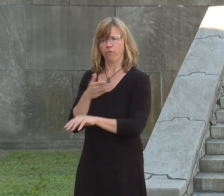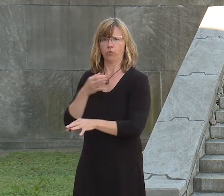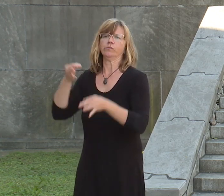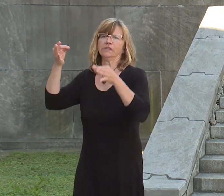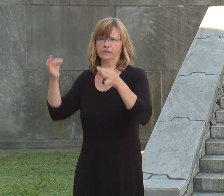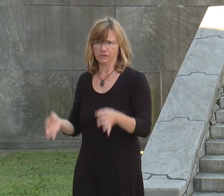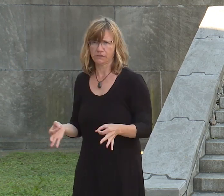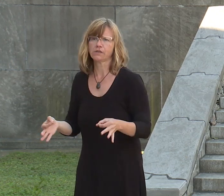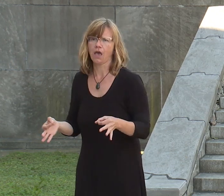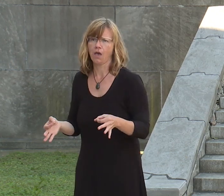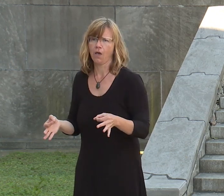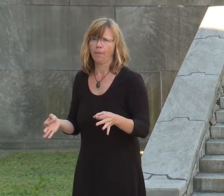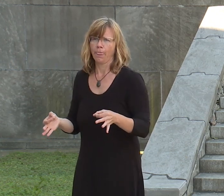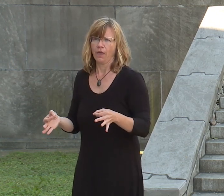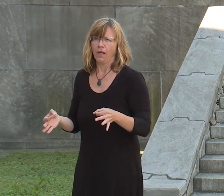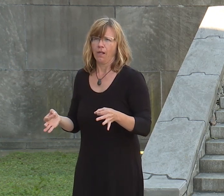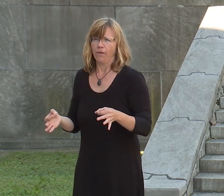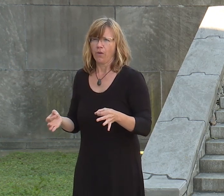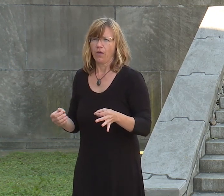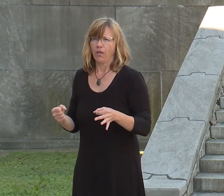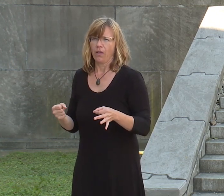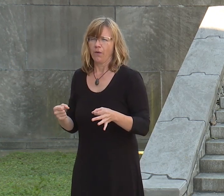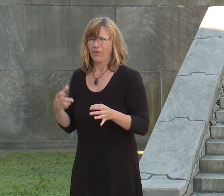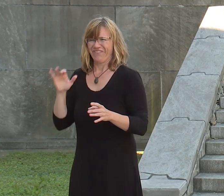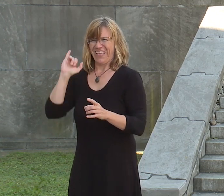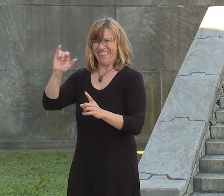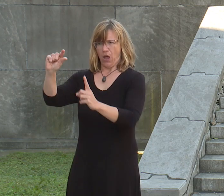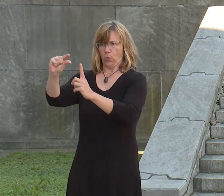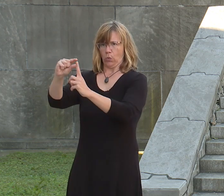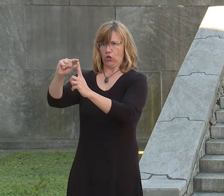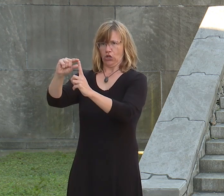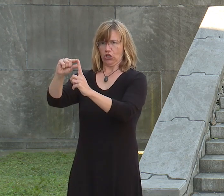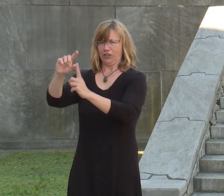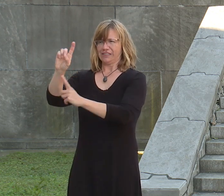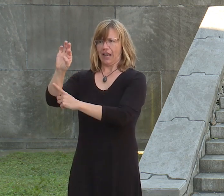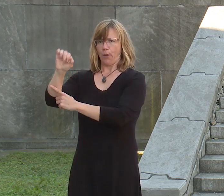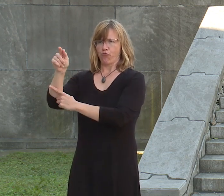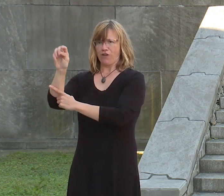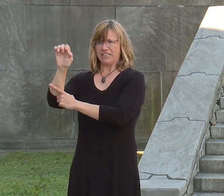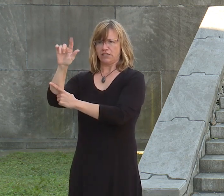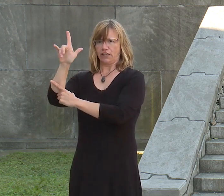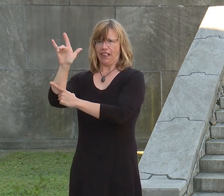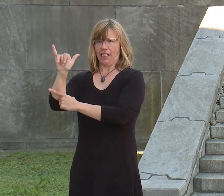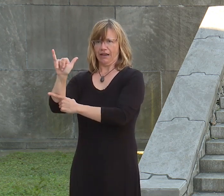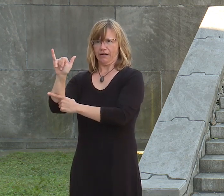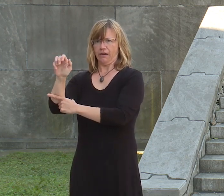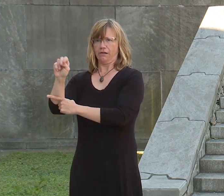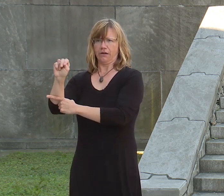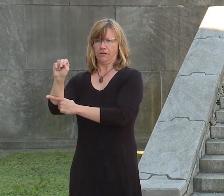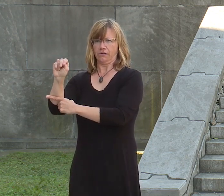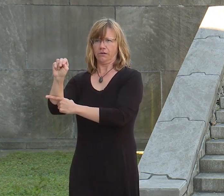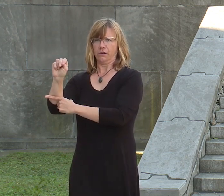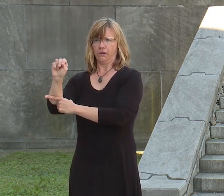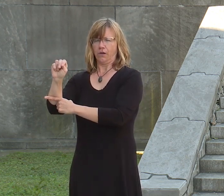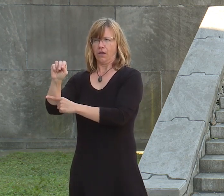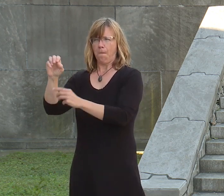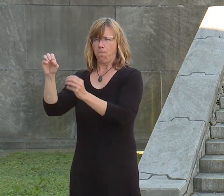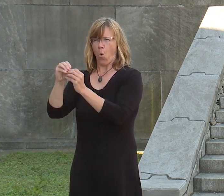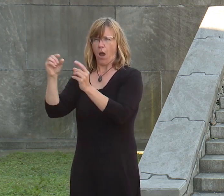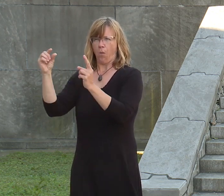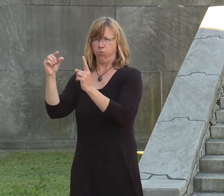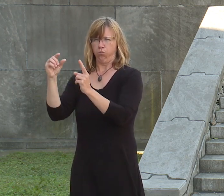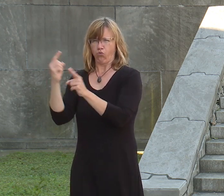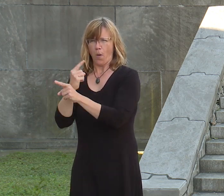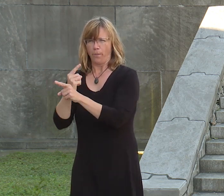appropriate term to describe what we're hearing. I don't know that there's one particular group, right? What we've done is we focused on a couple of groups